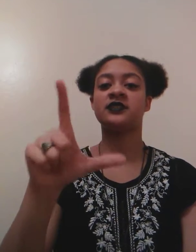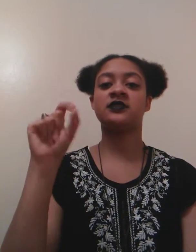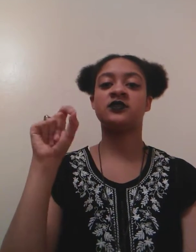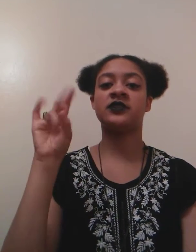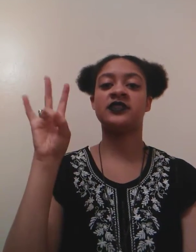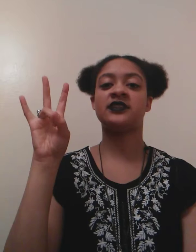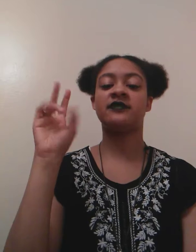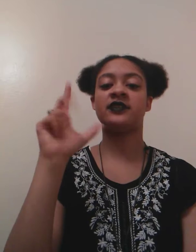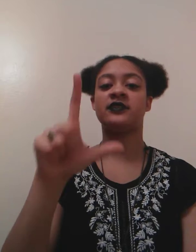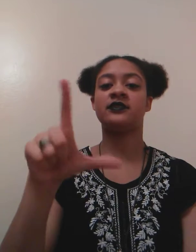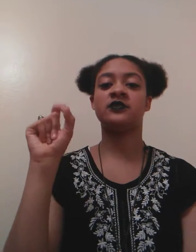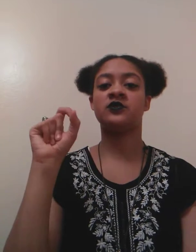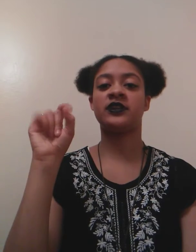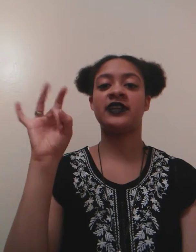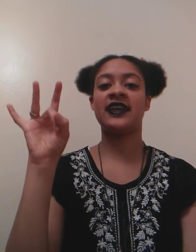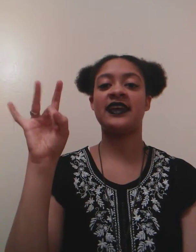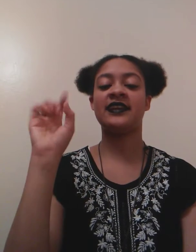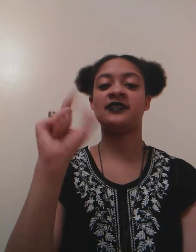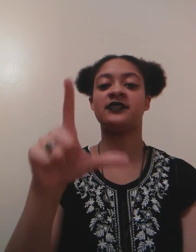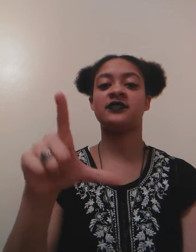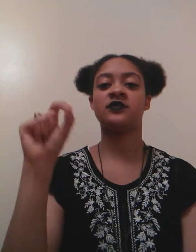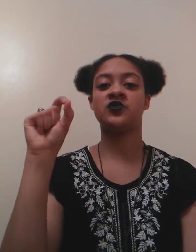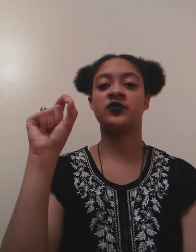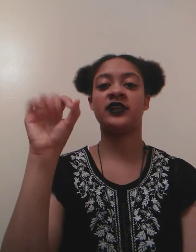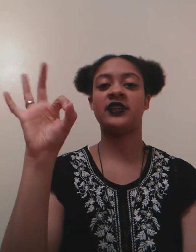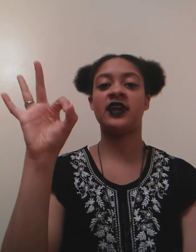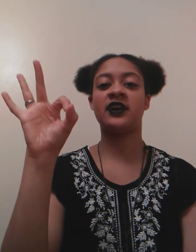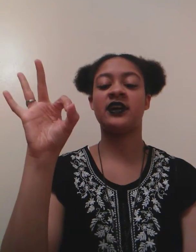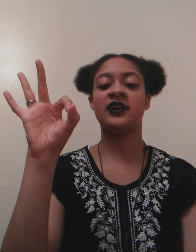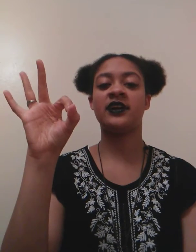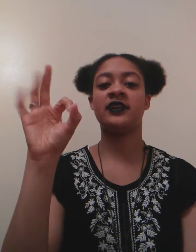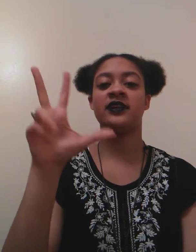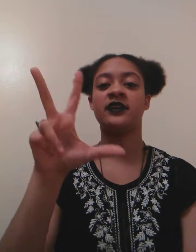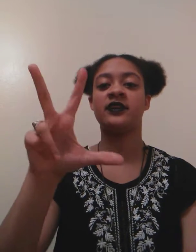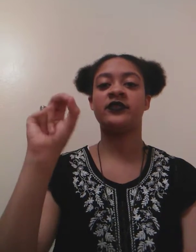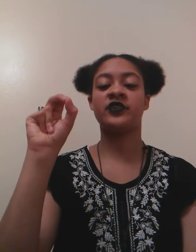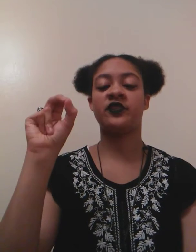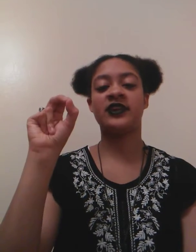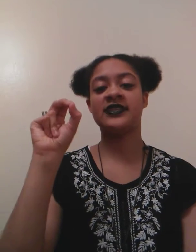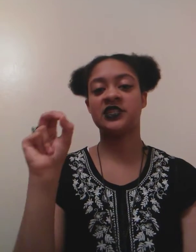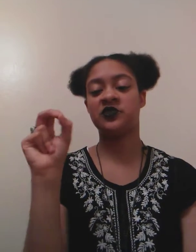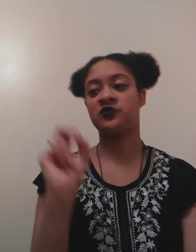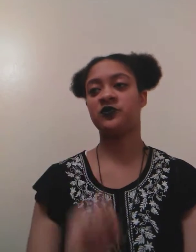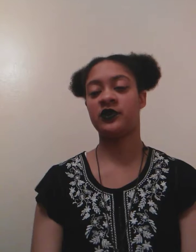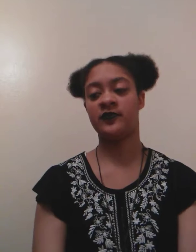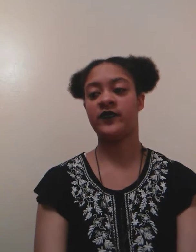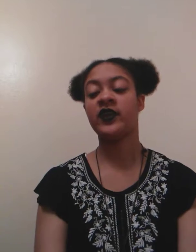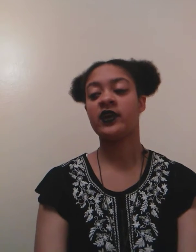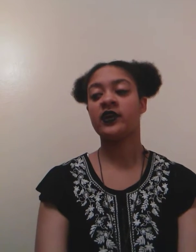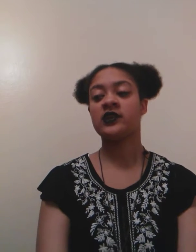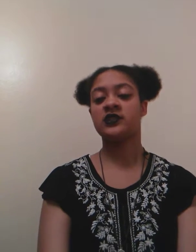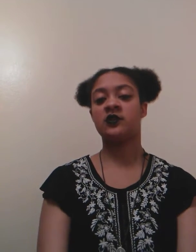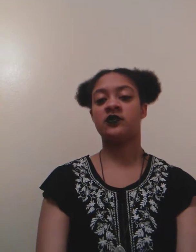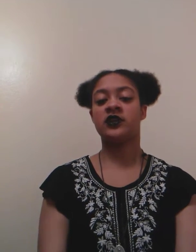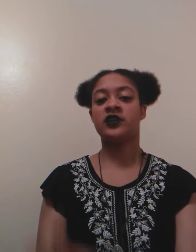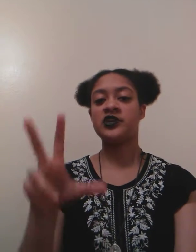26, 27, 28, 29, 30, as I showed you before. So, you